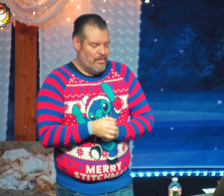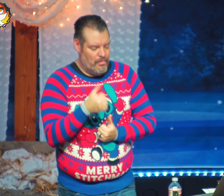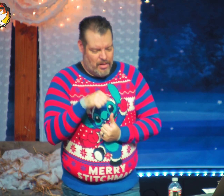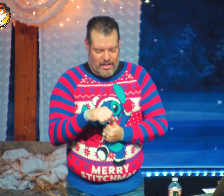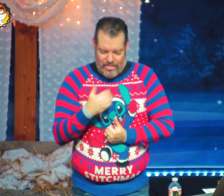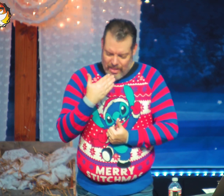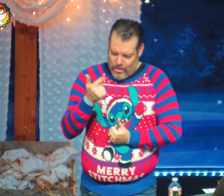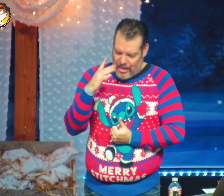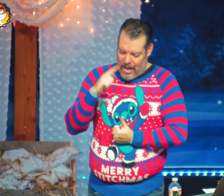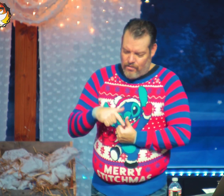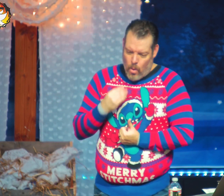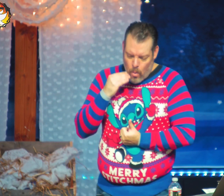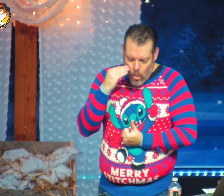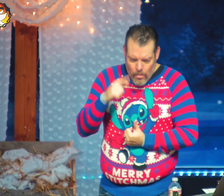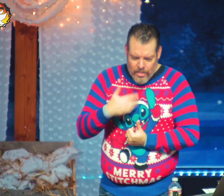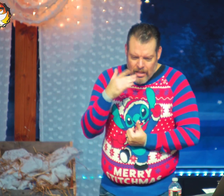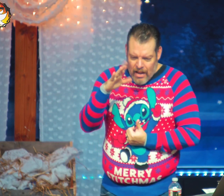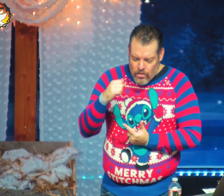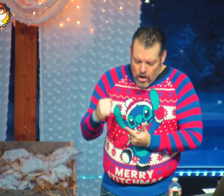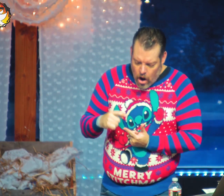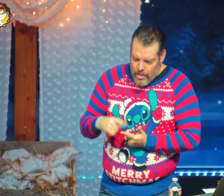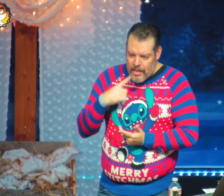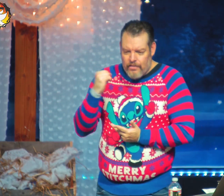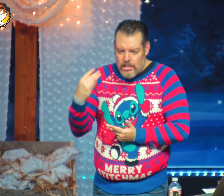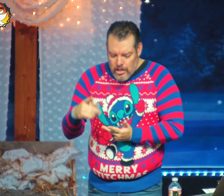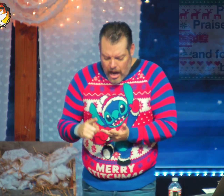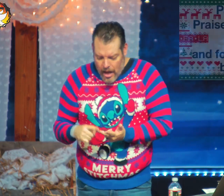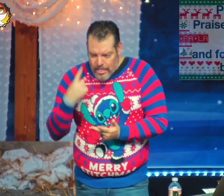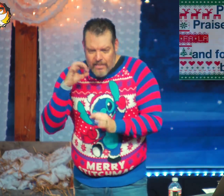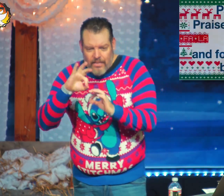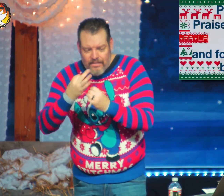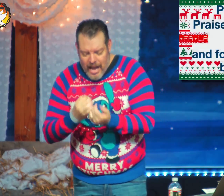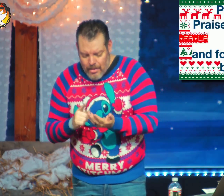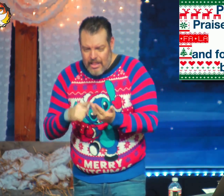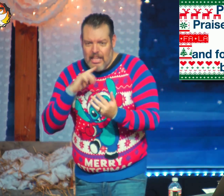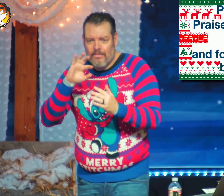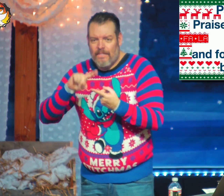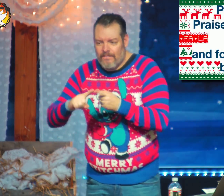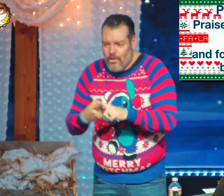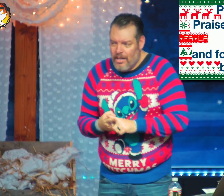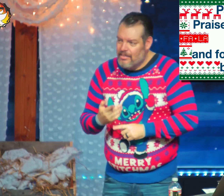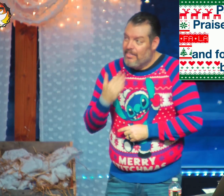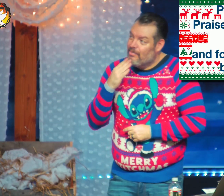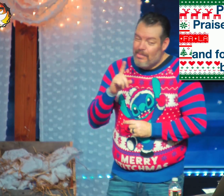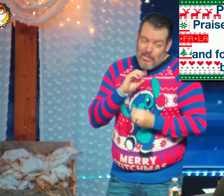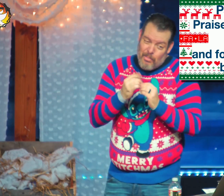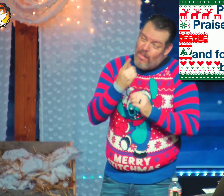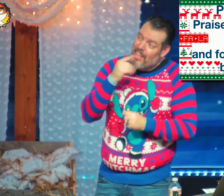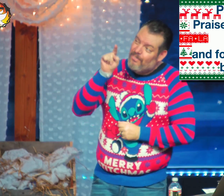freely. And the problem is we do forget sometimes. God has given us so many